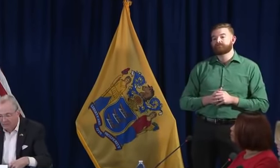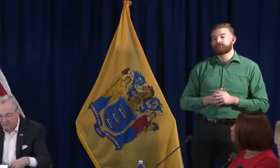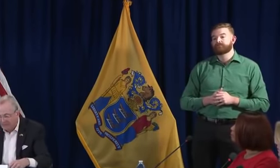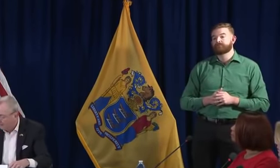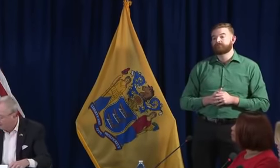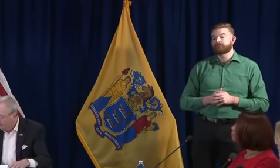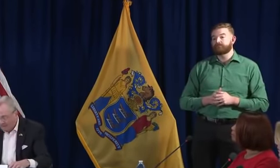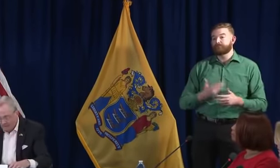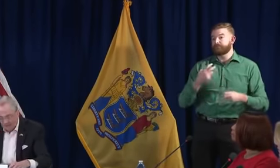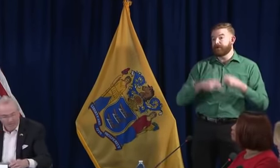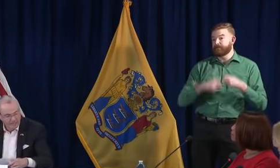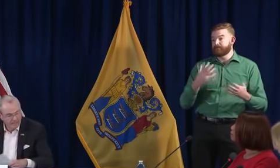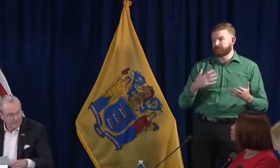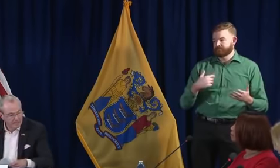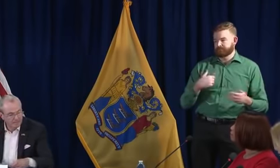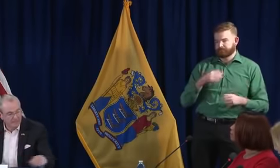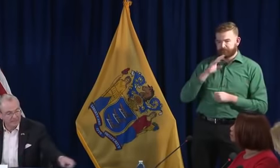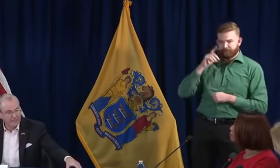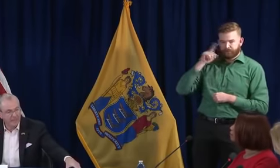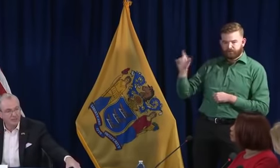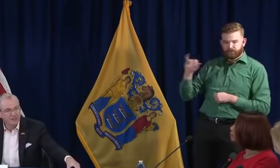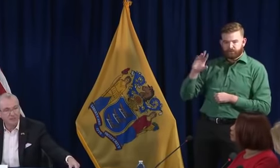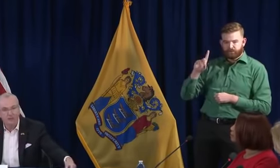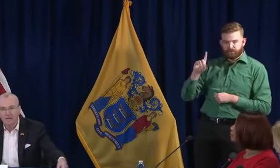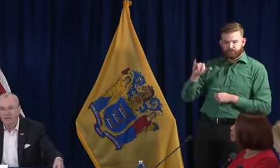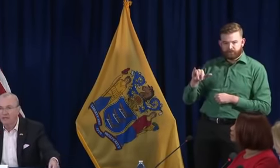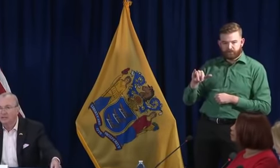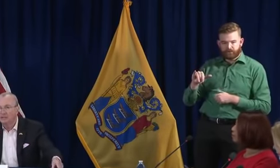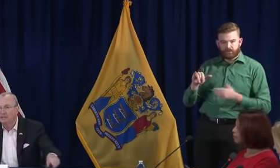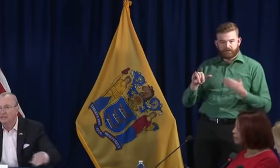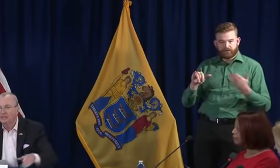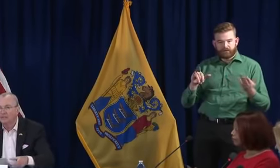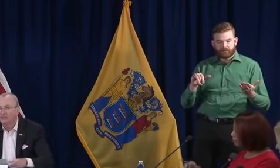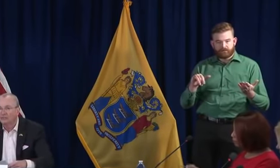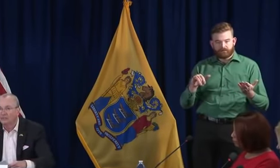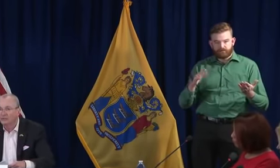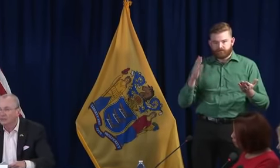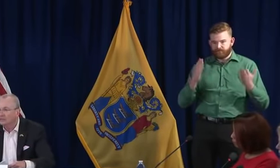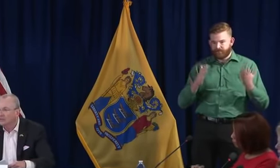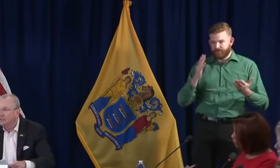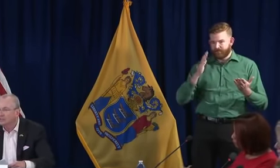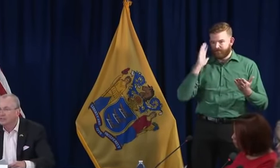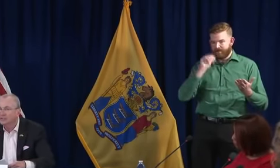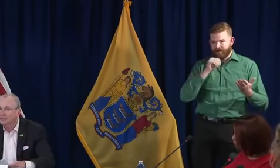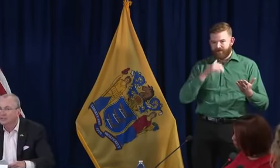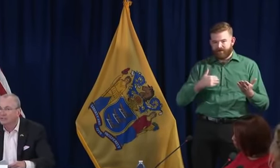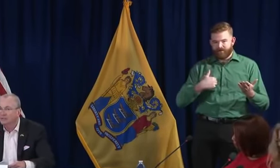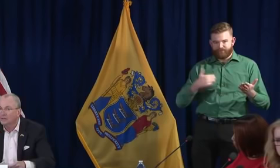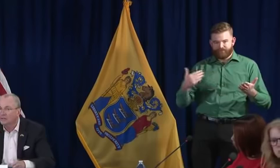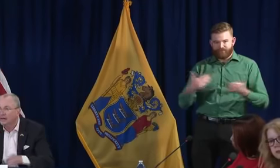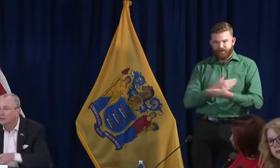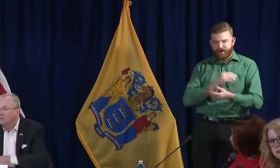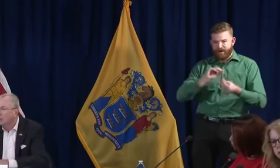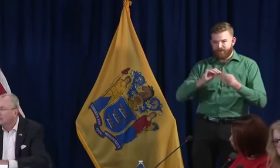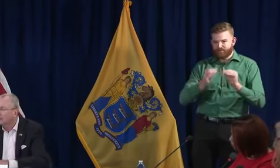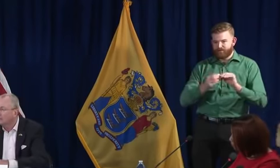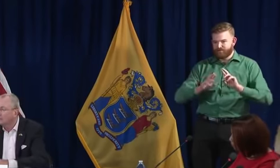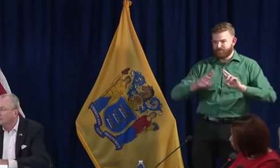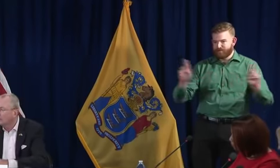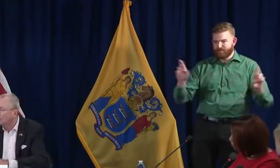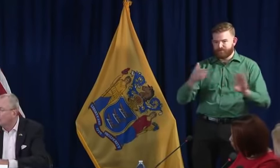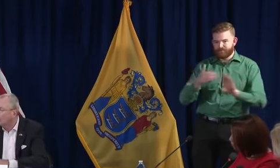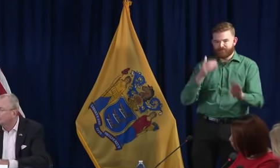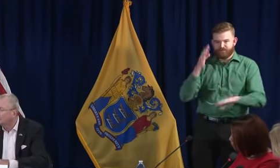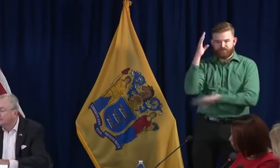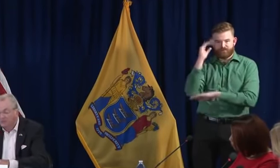all your data as buttoned down as you would like by noon. It takes Judy and her team a good amount of the morning, in